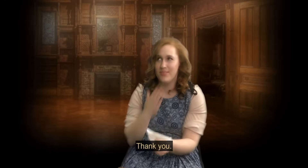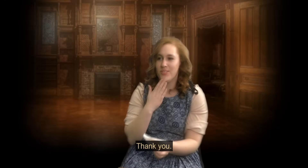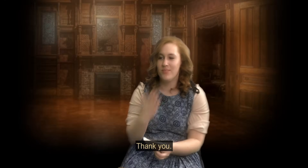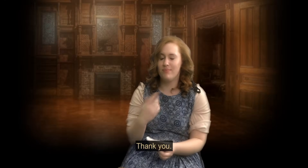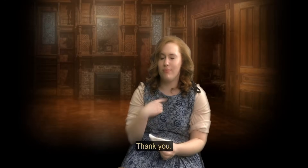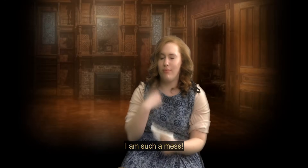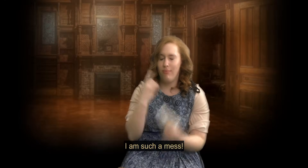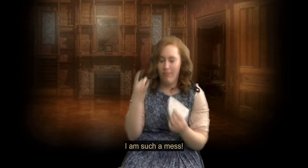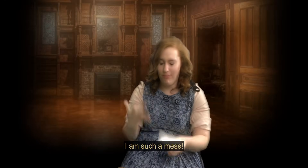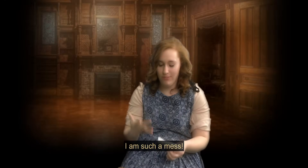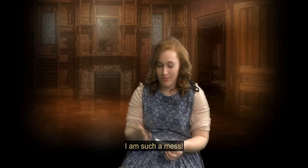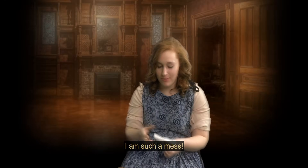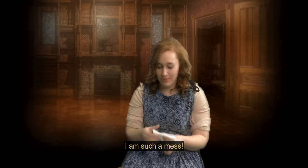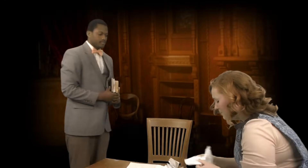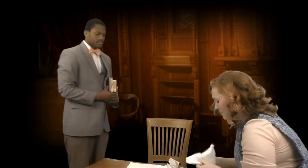Thank you. I'm such a mess.